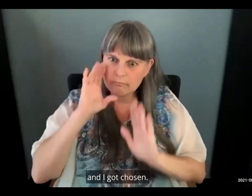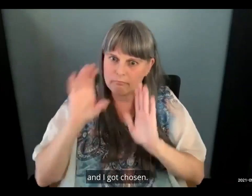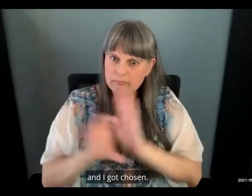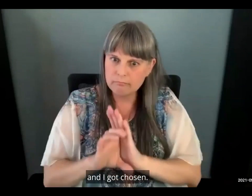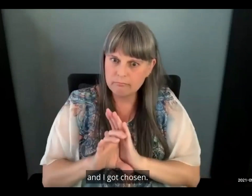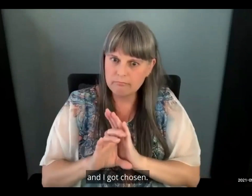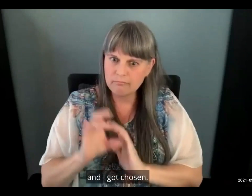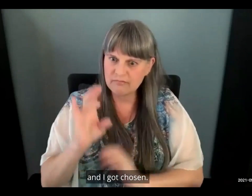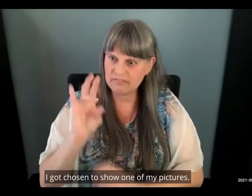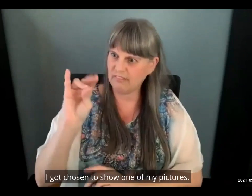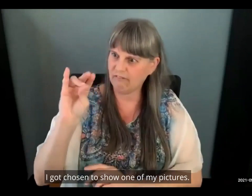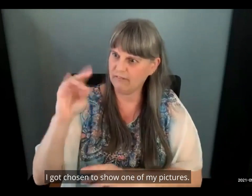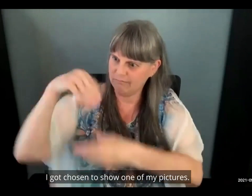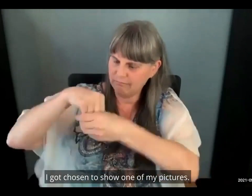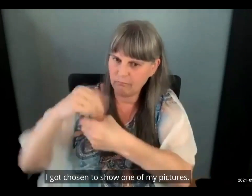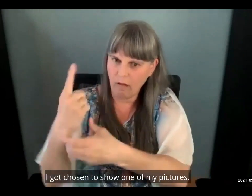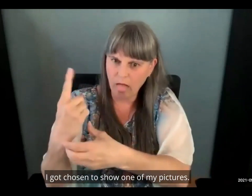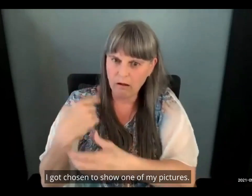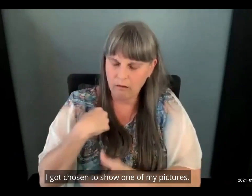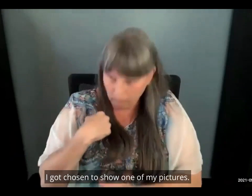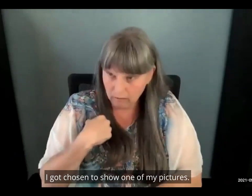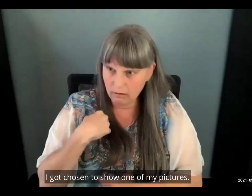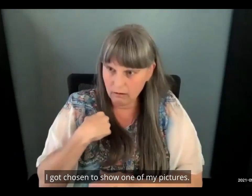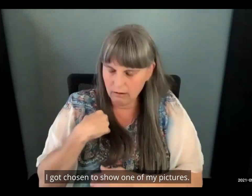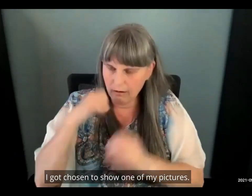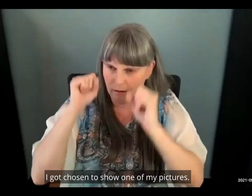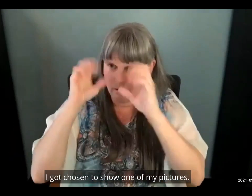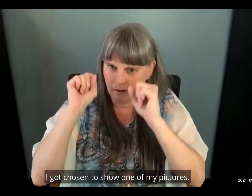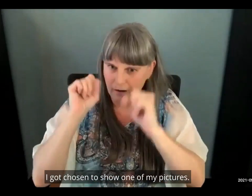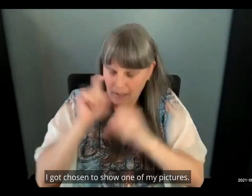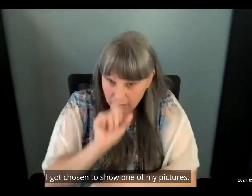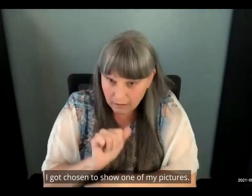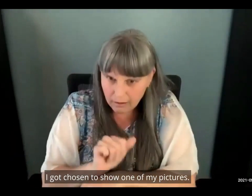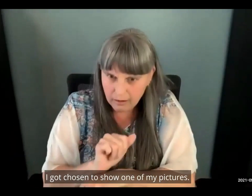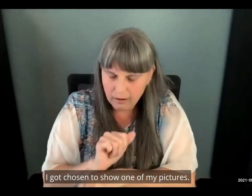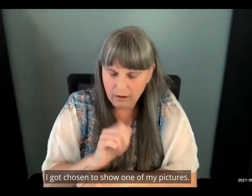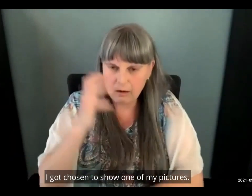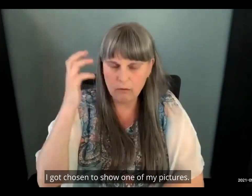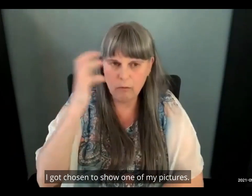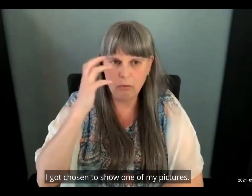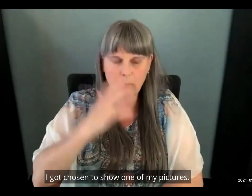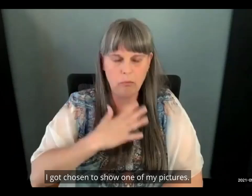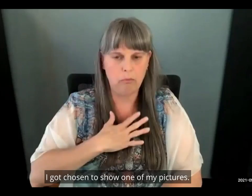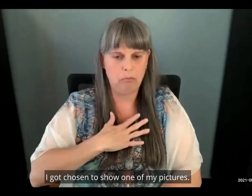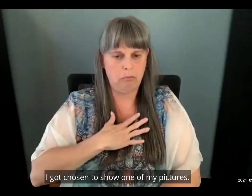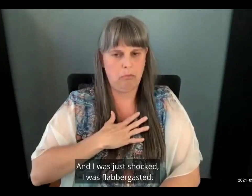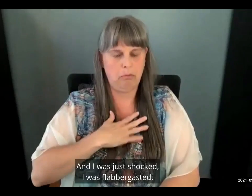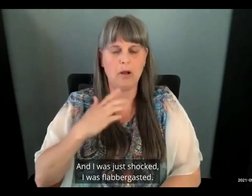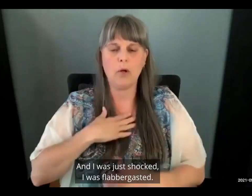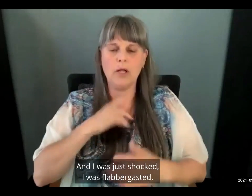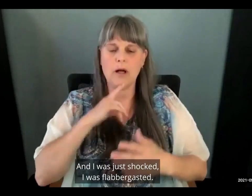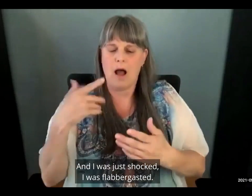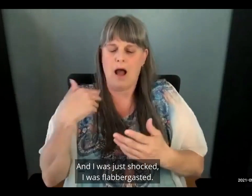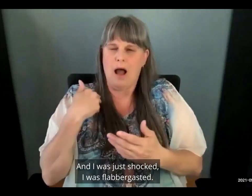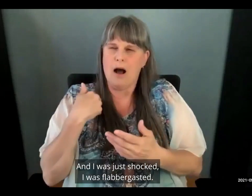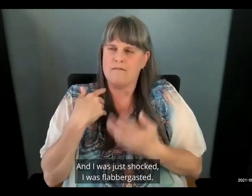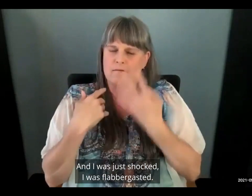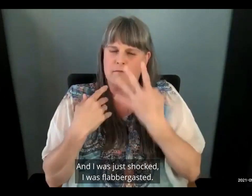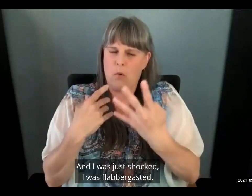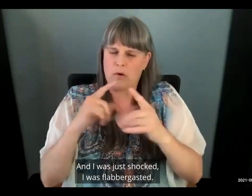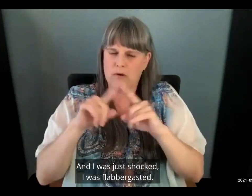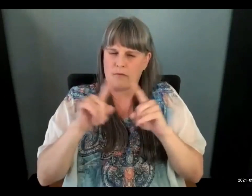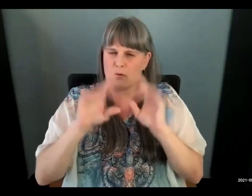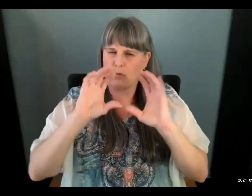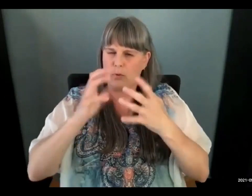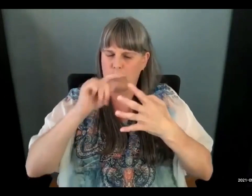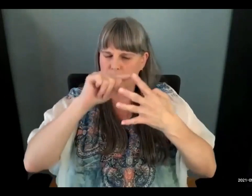and I got chosen. I got chosen to show one of my photographer, one of my pictures. And I was just shocked. I was